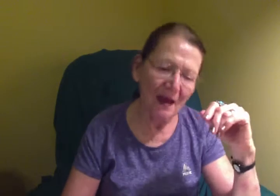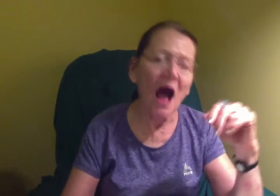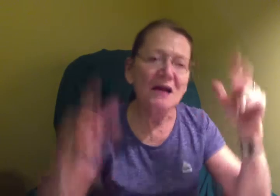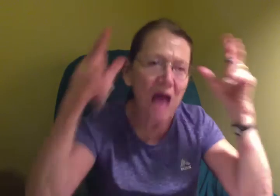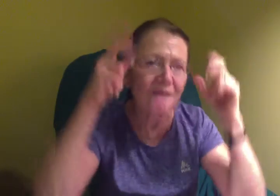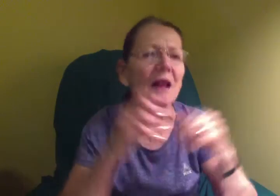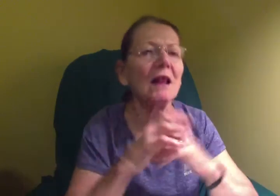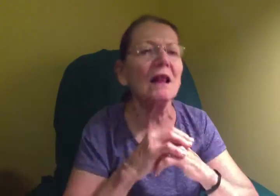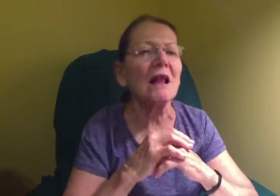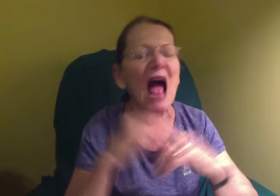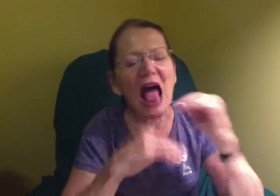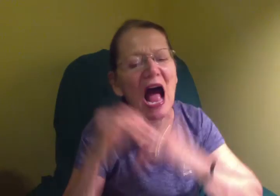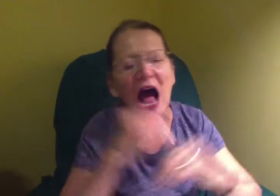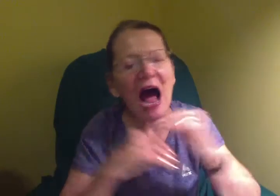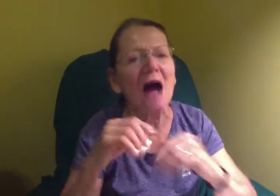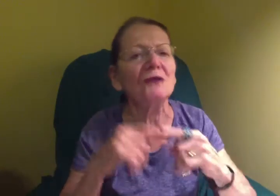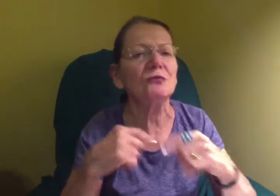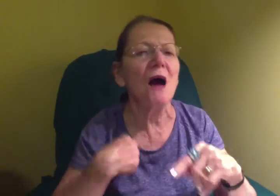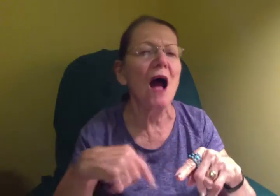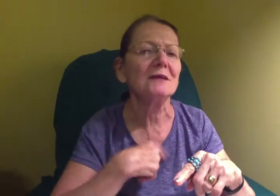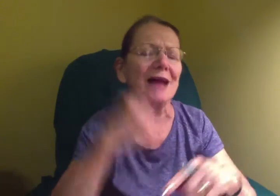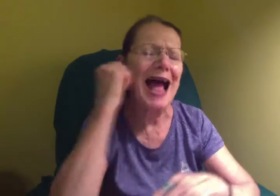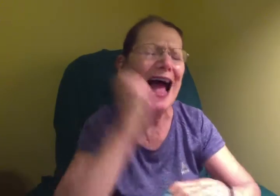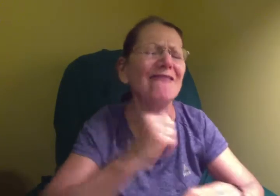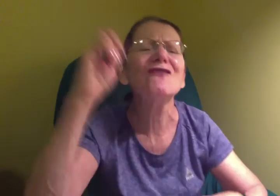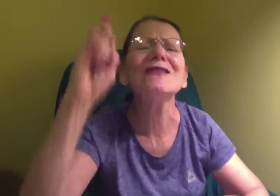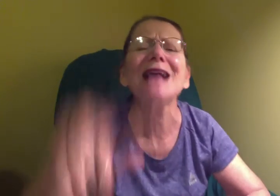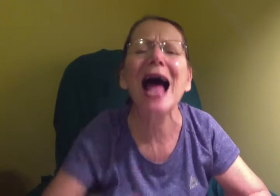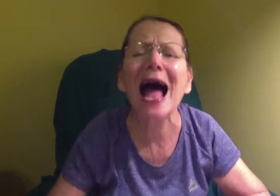that's about every time.